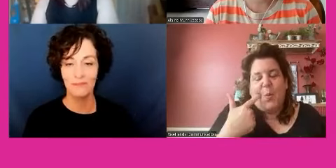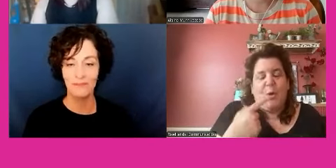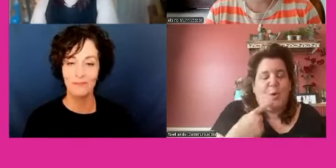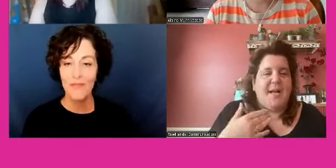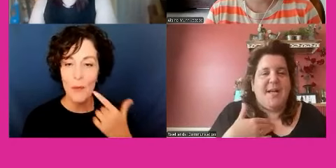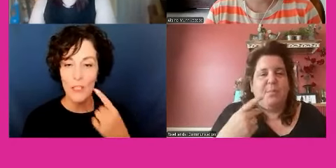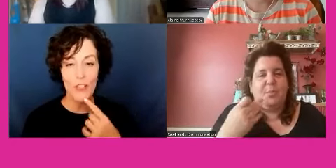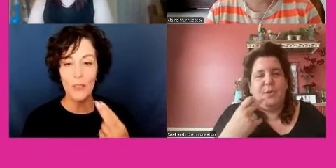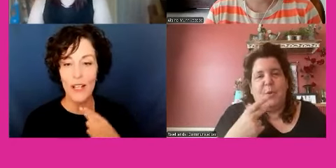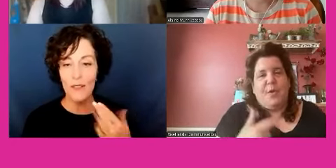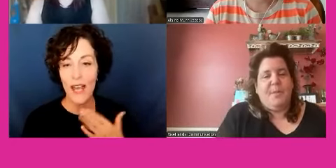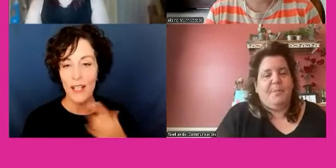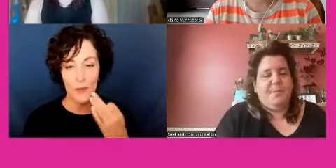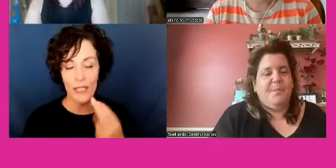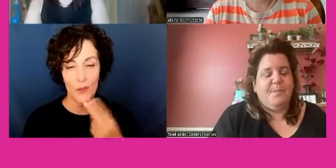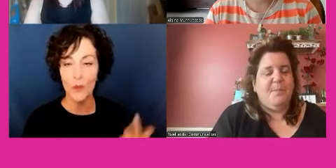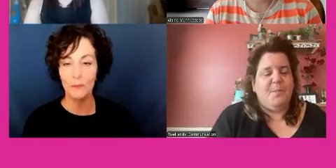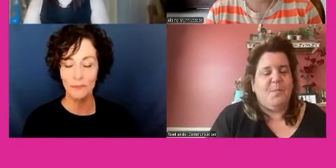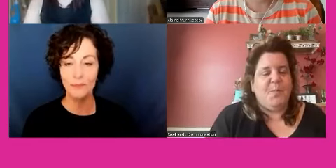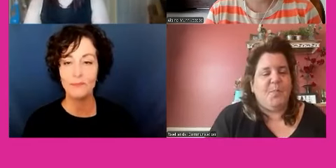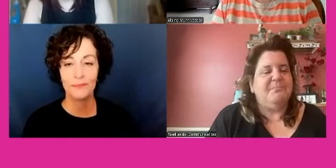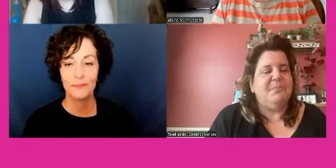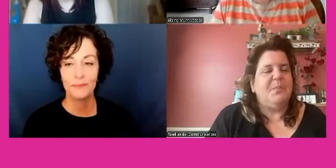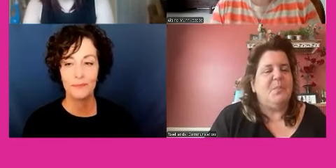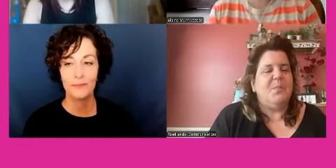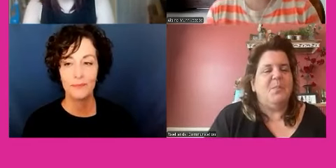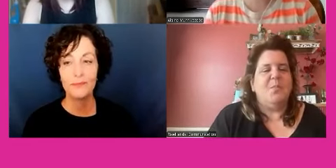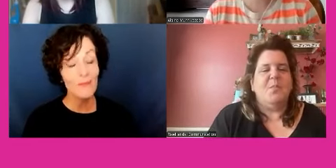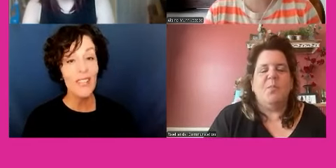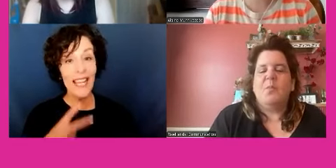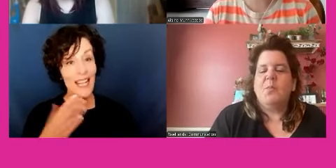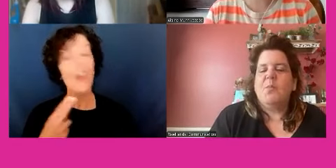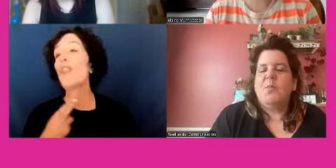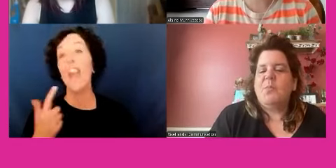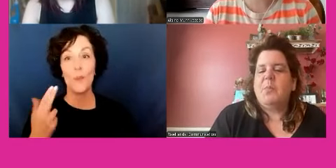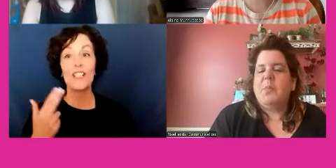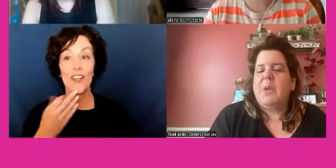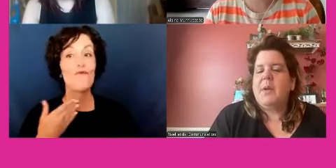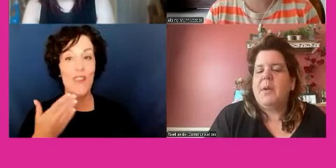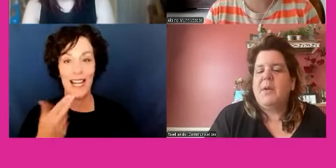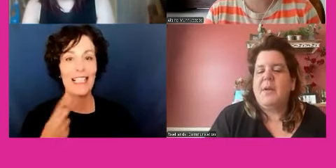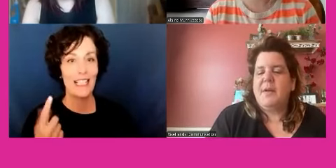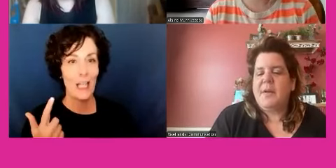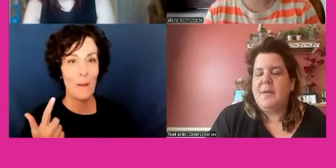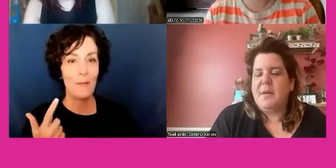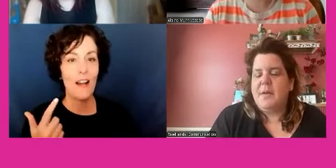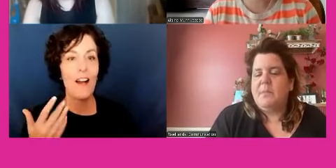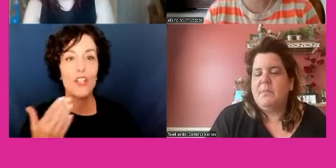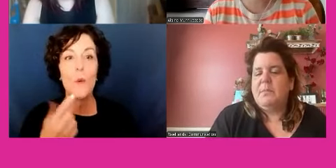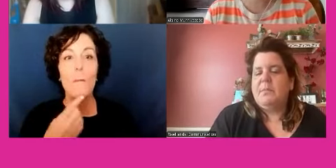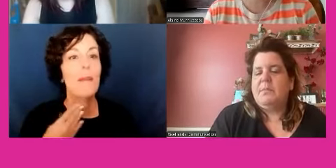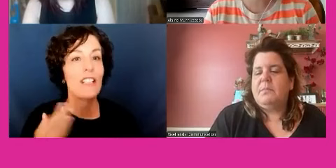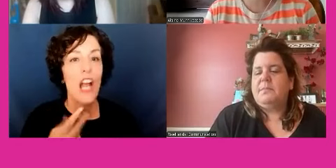thing. But we do a lot of that in preschool. Yeah, and that was a great example, honestly, to our parents of how you can